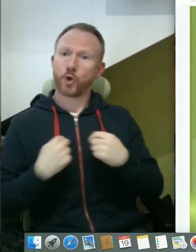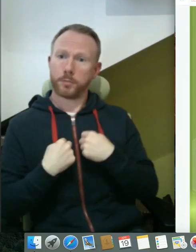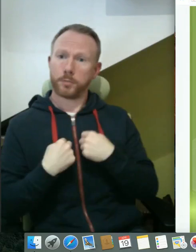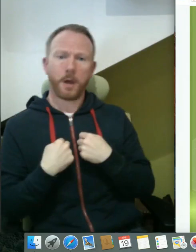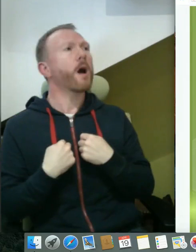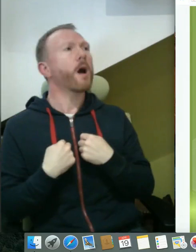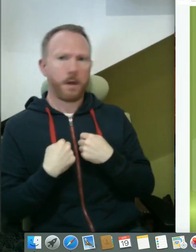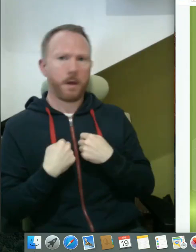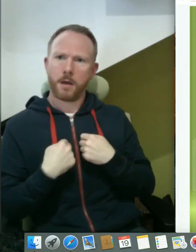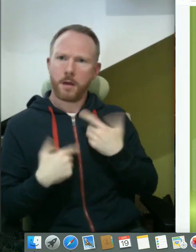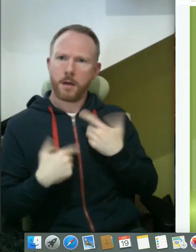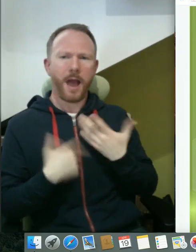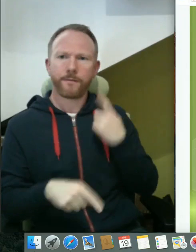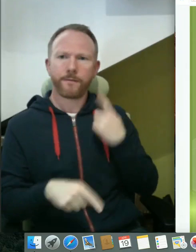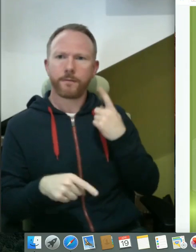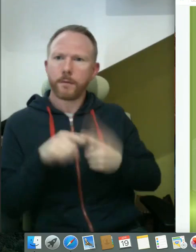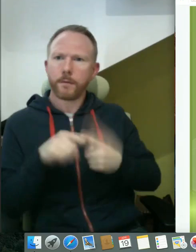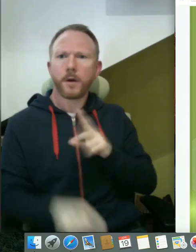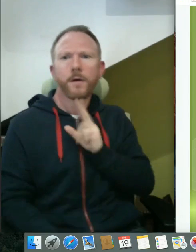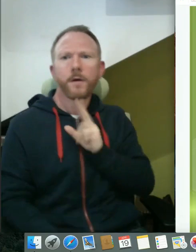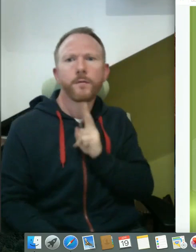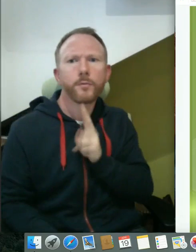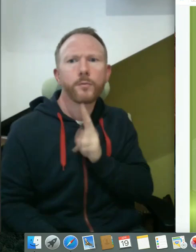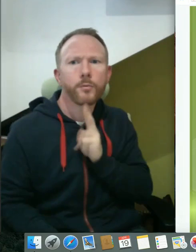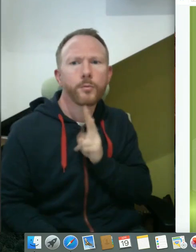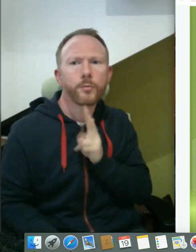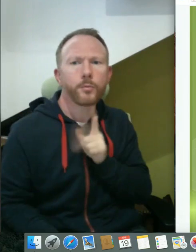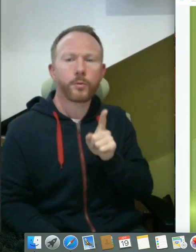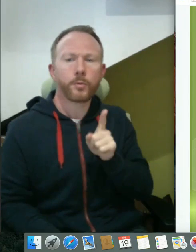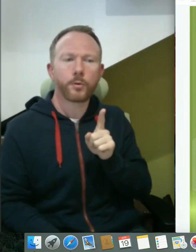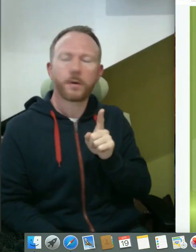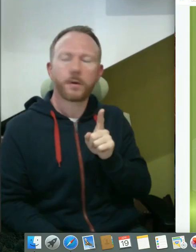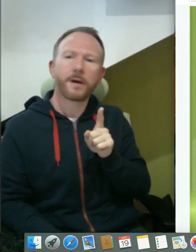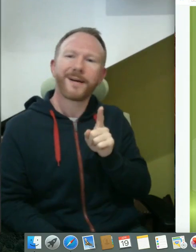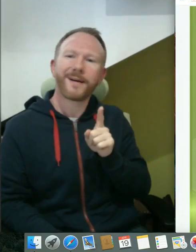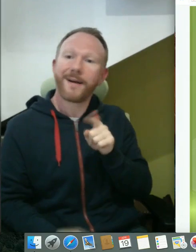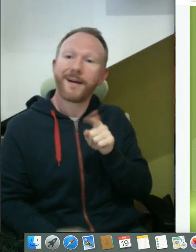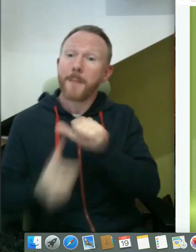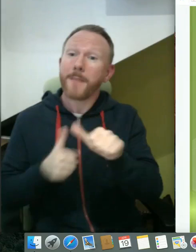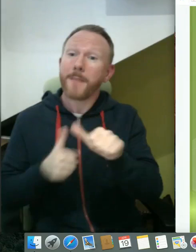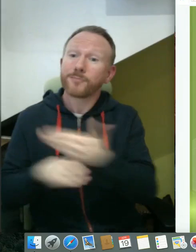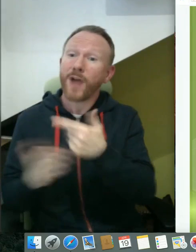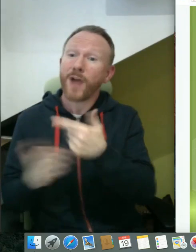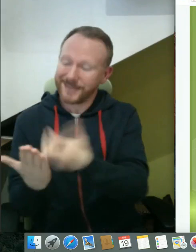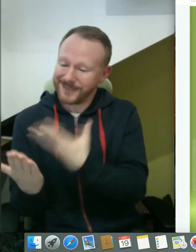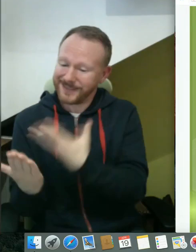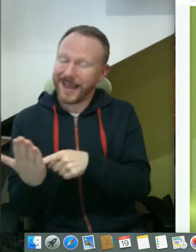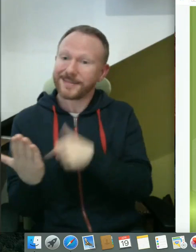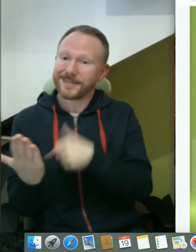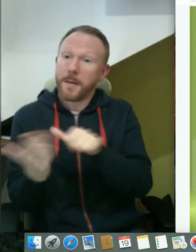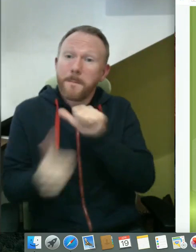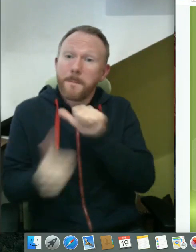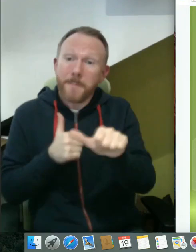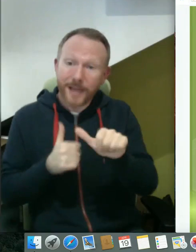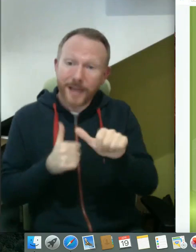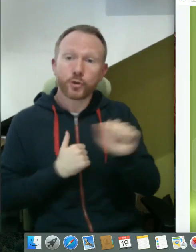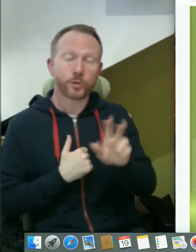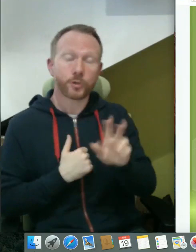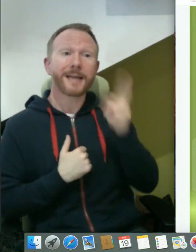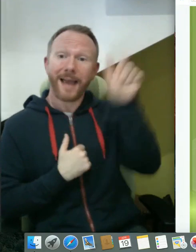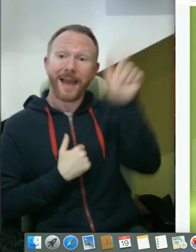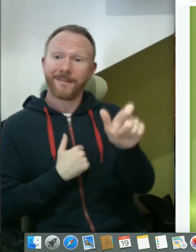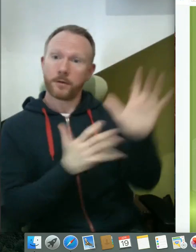tries to place it into our consciousness that that's not always the best approach, and that we should